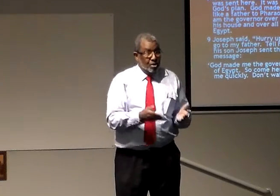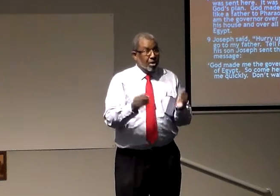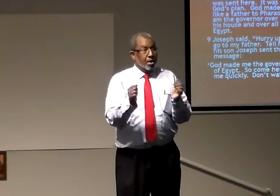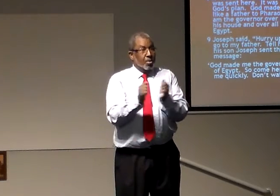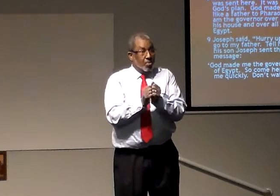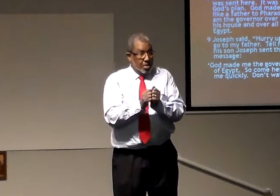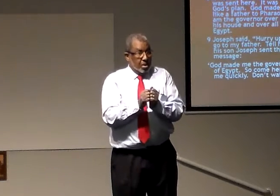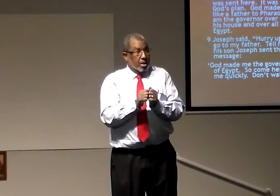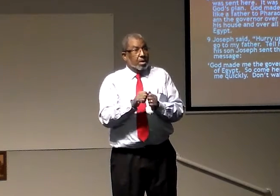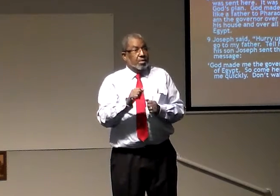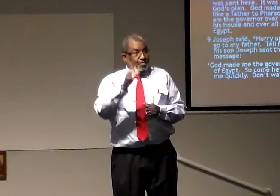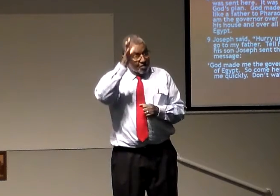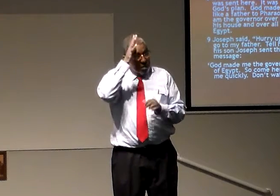they brought back the father,